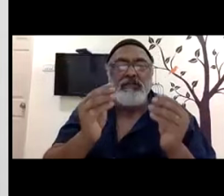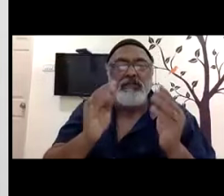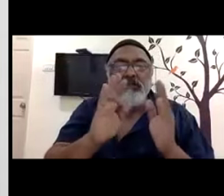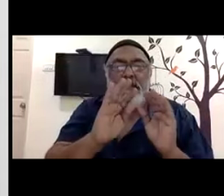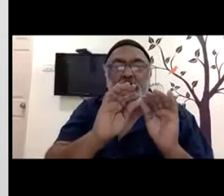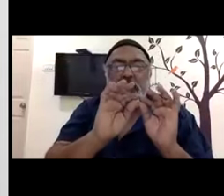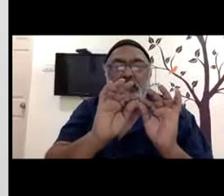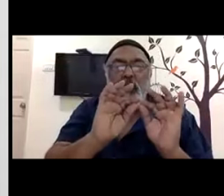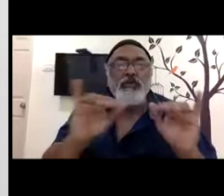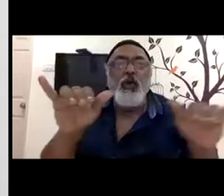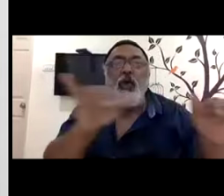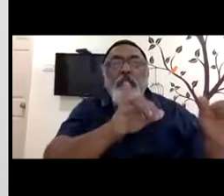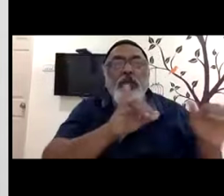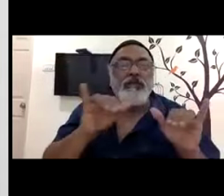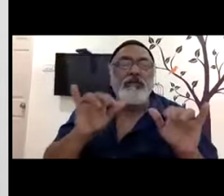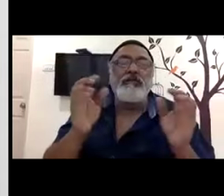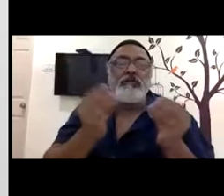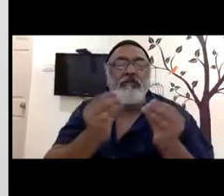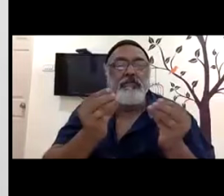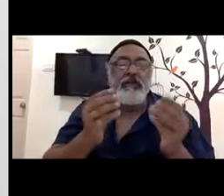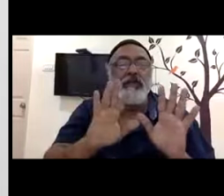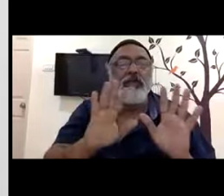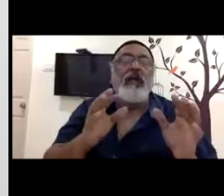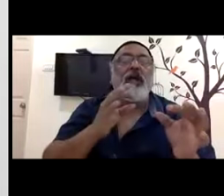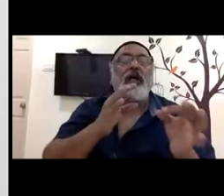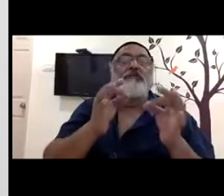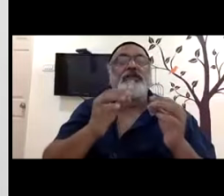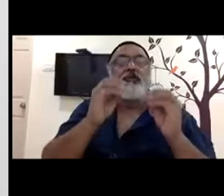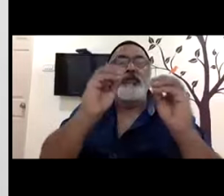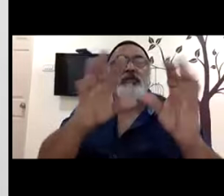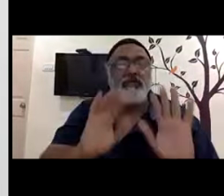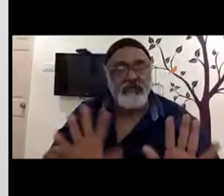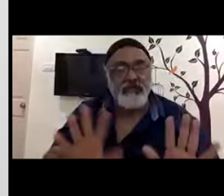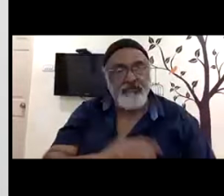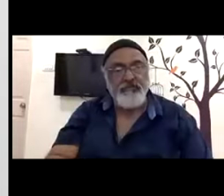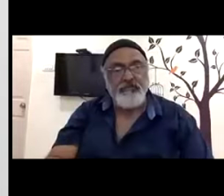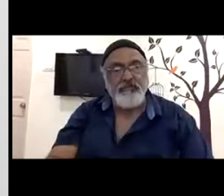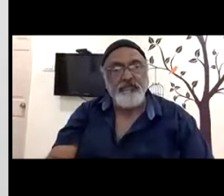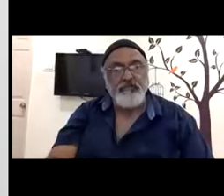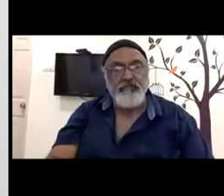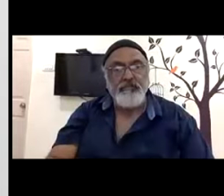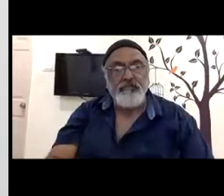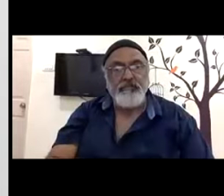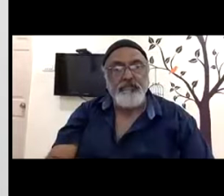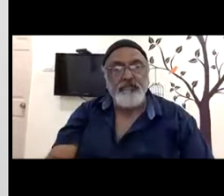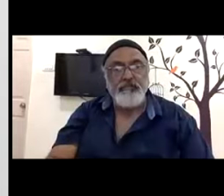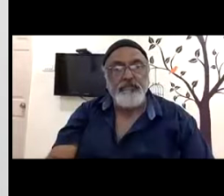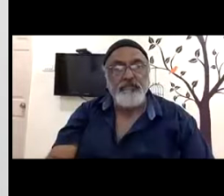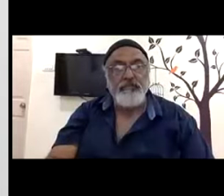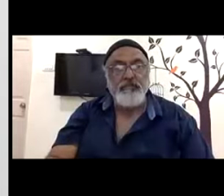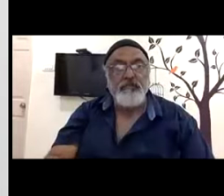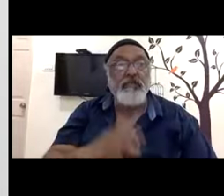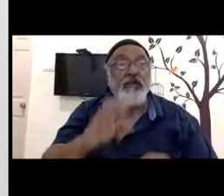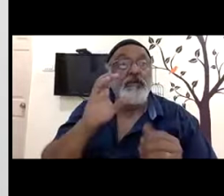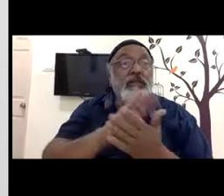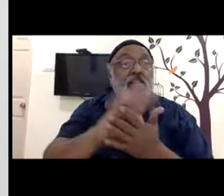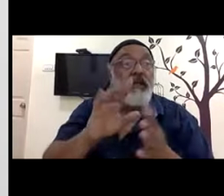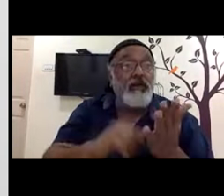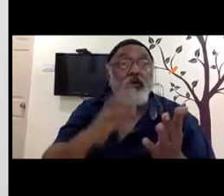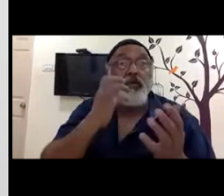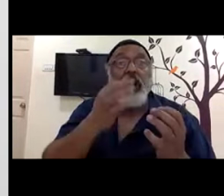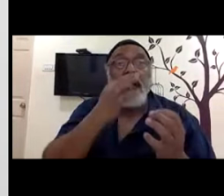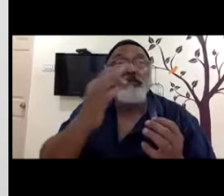the most common forms. And you can always pop something in the chat if you want to